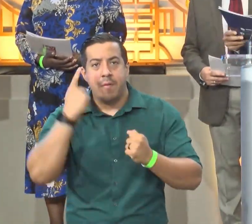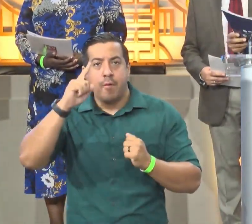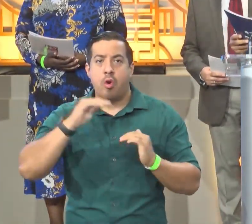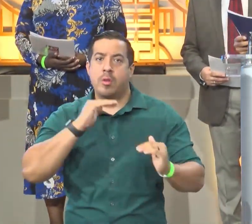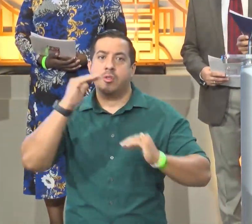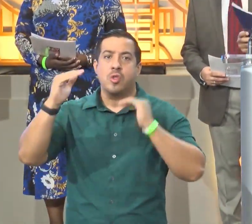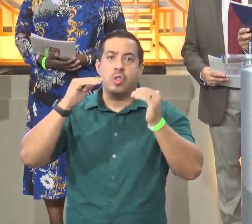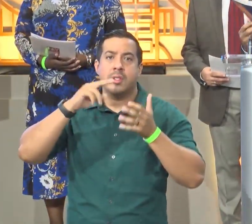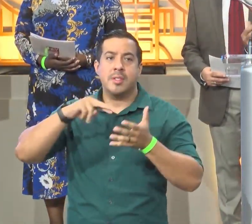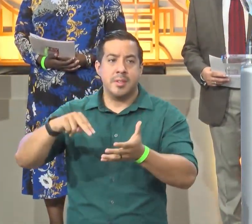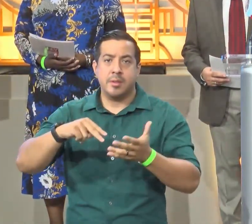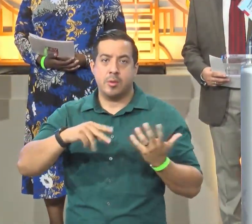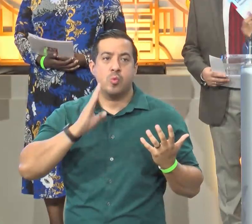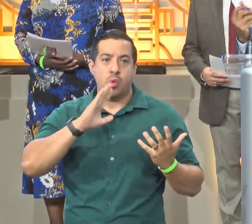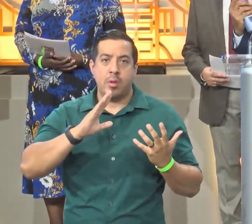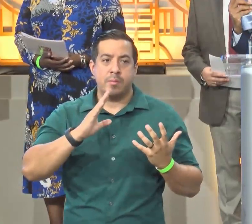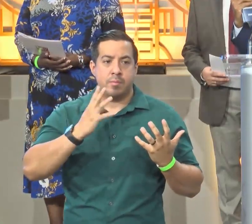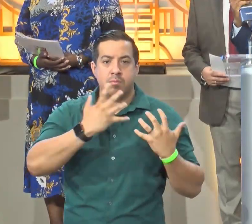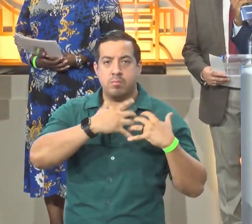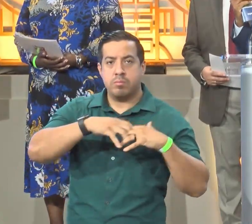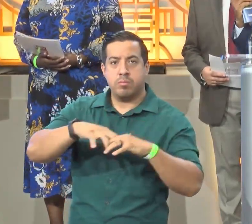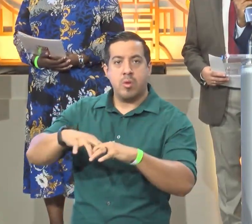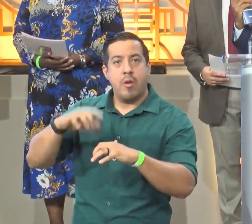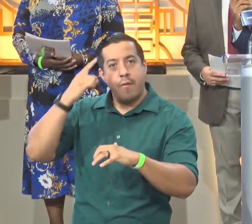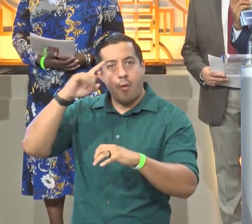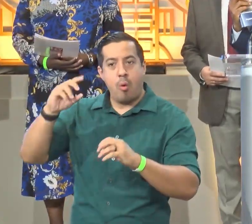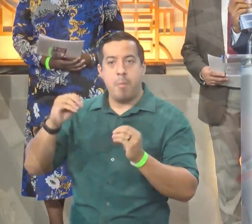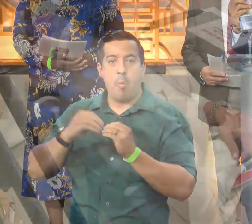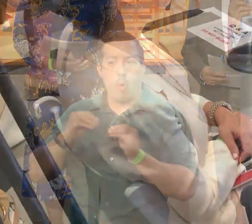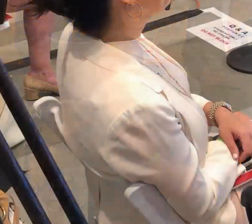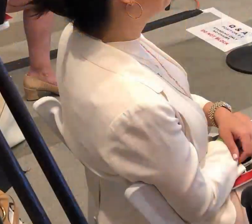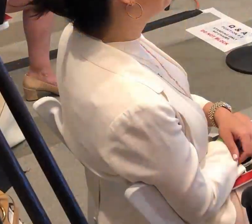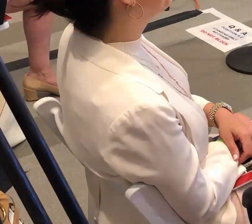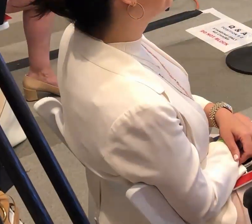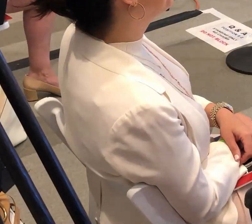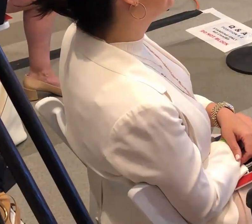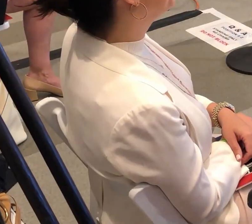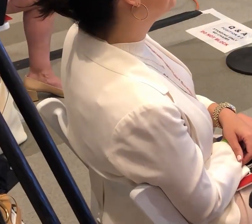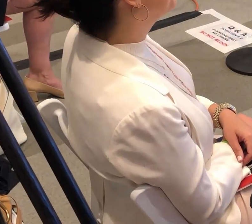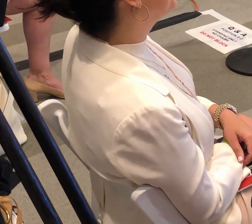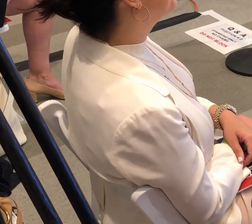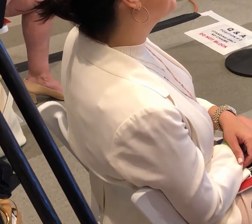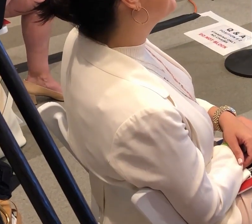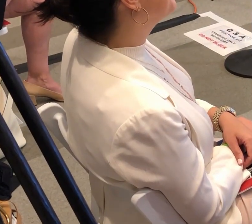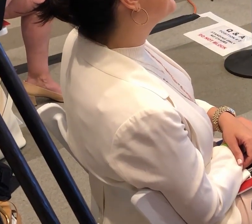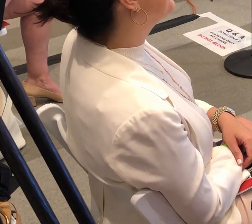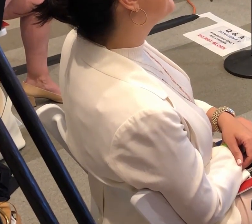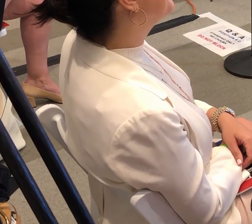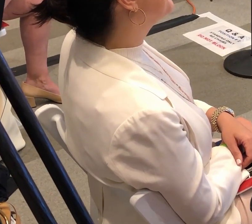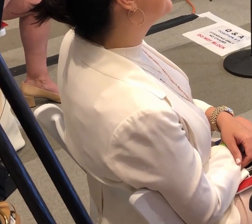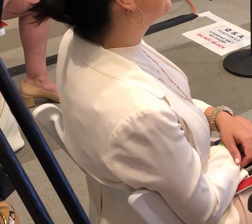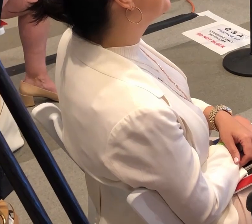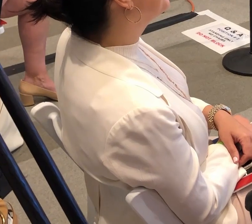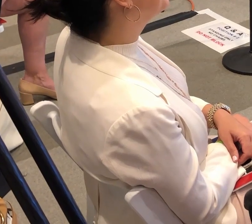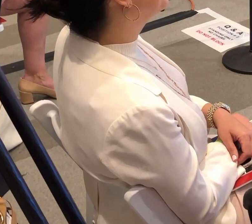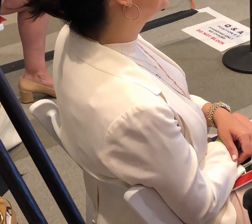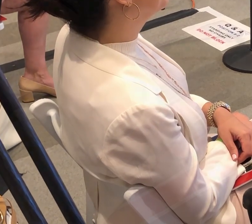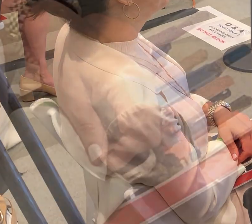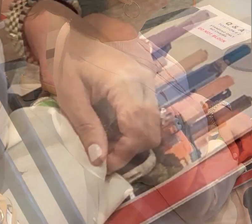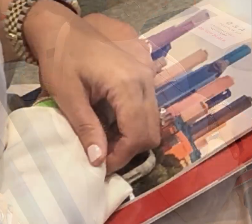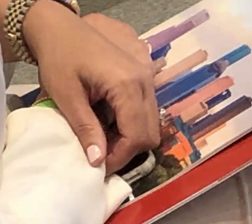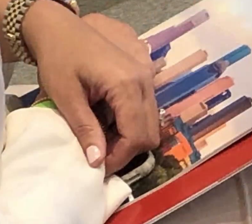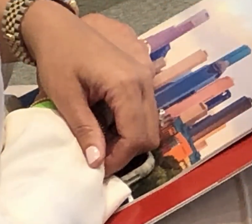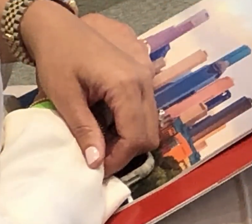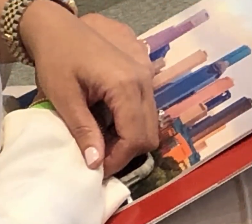Literacy to be a catalyst for concerted action. The blueprint is needed because a